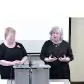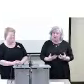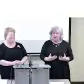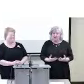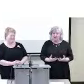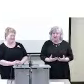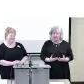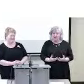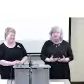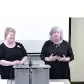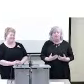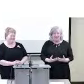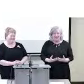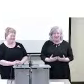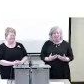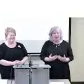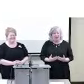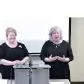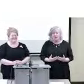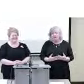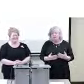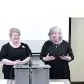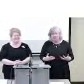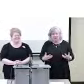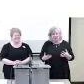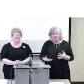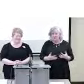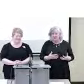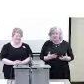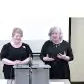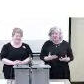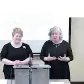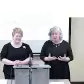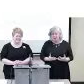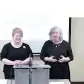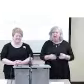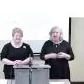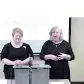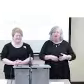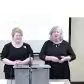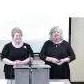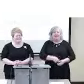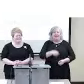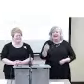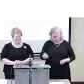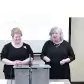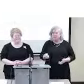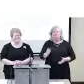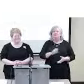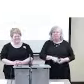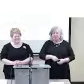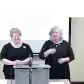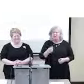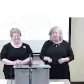teacher has given you pens papers protractors whatever you need for your math and you want to clean it out